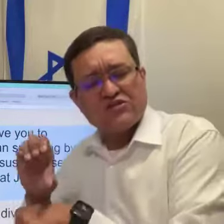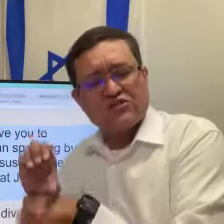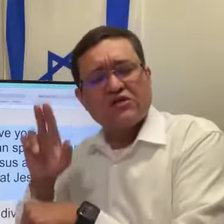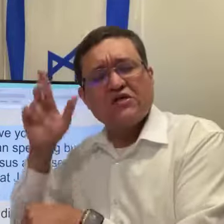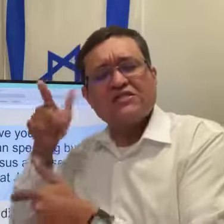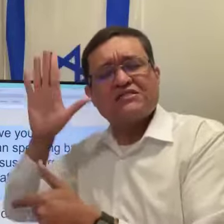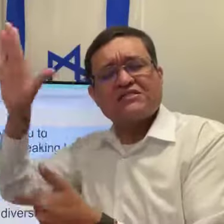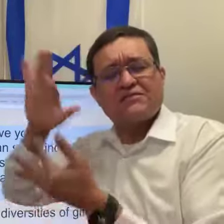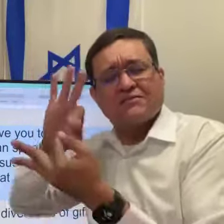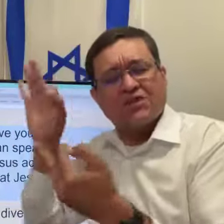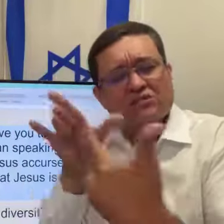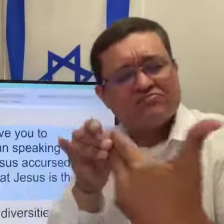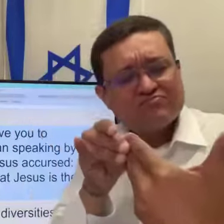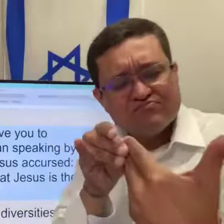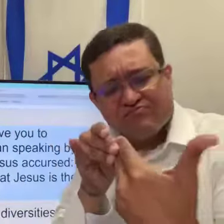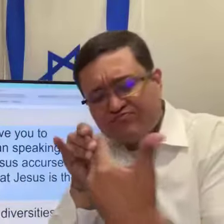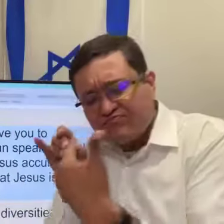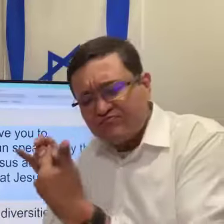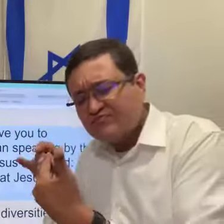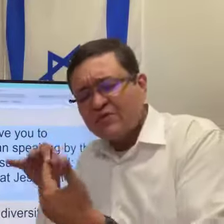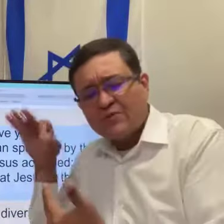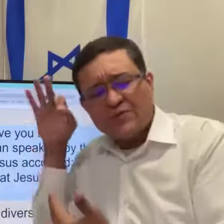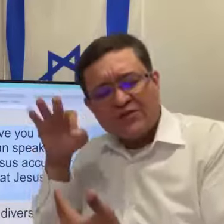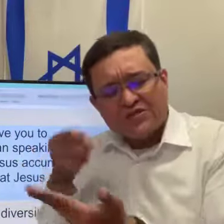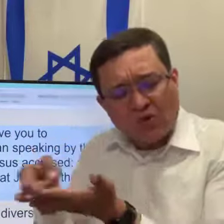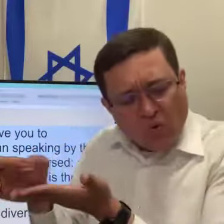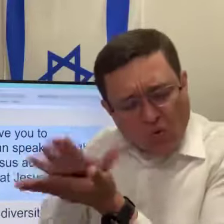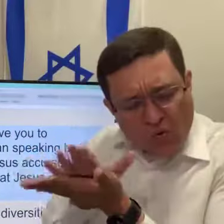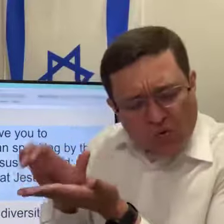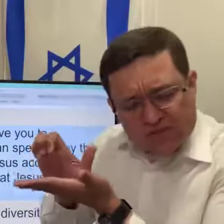That we can resist the world and allow your Spirit to lead us.